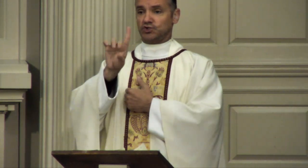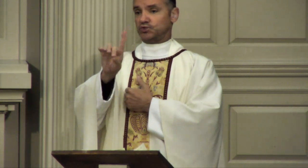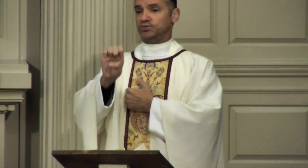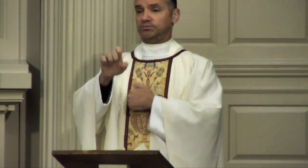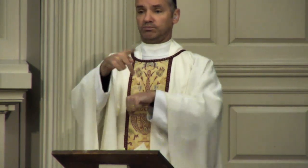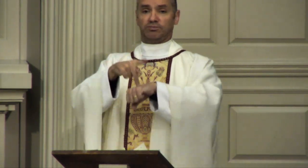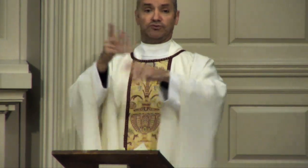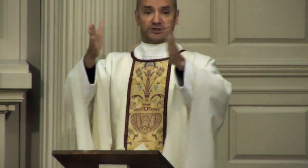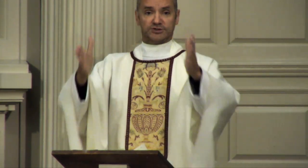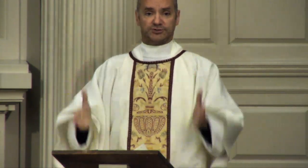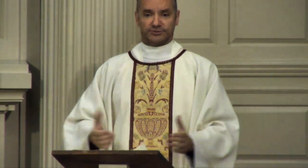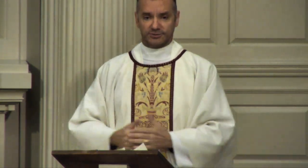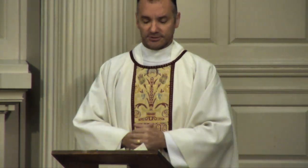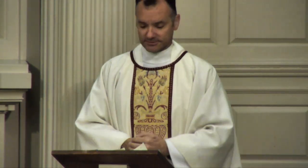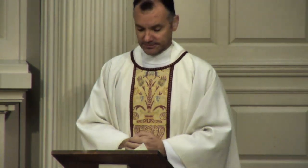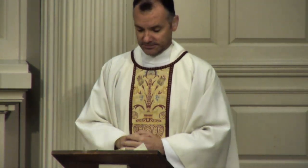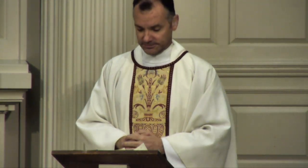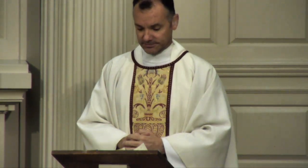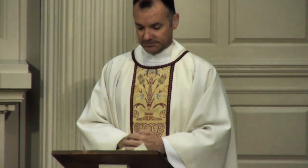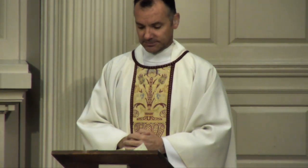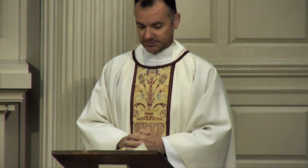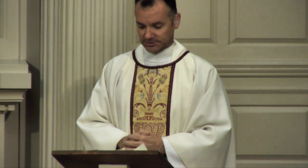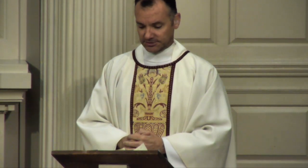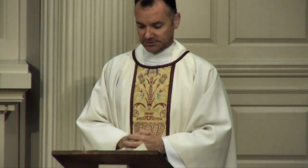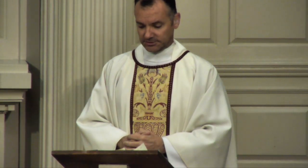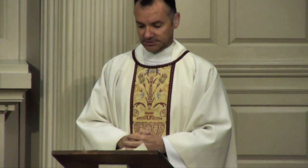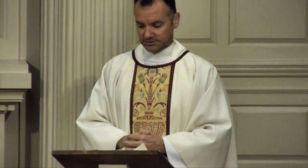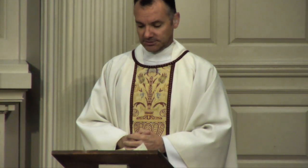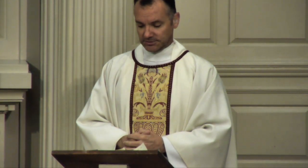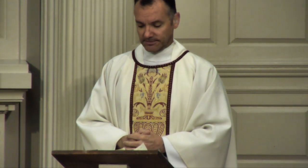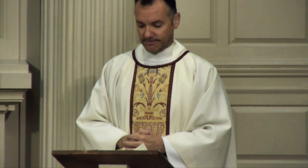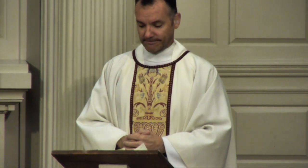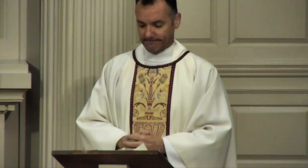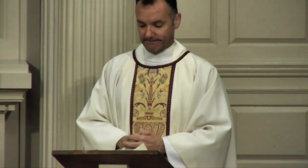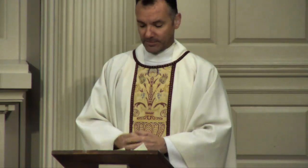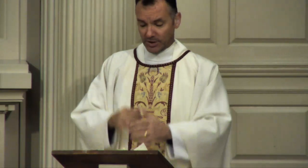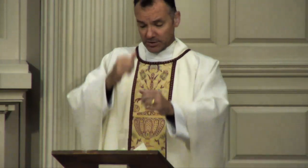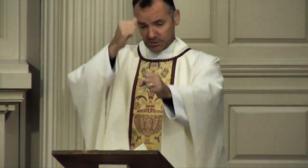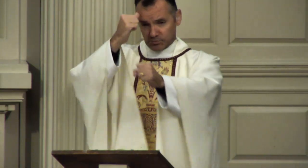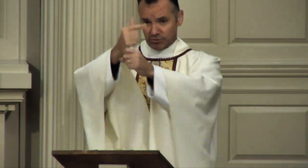Today's Mass is being offered for the parishioners of St. Jude.